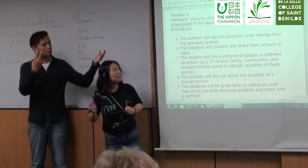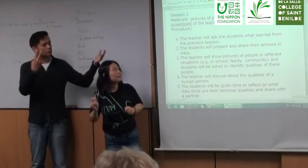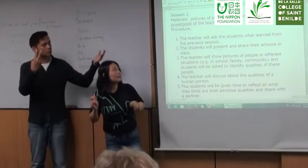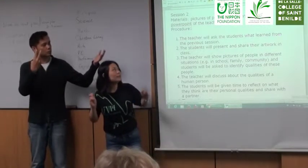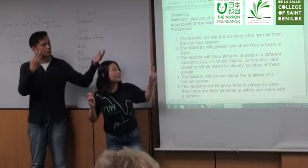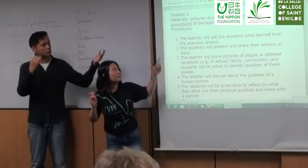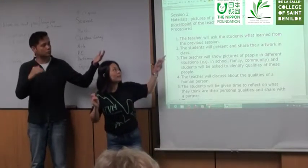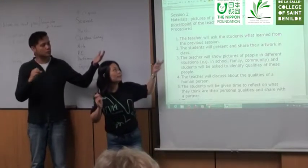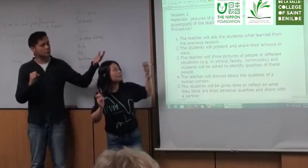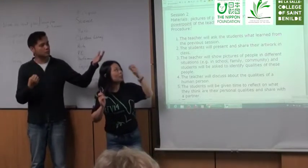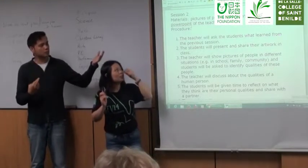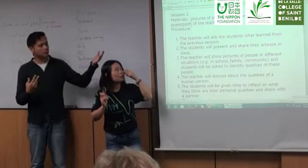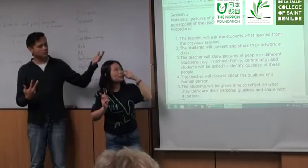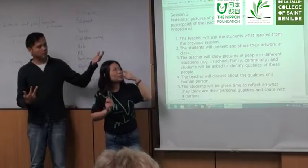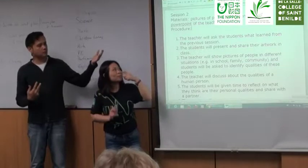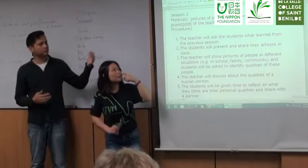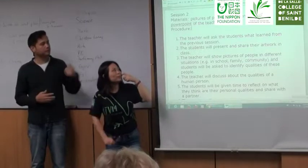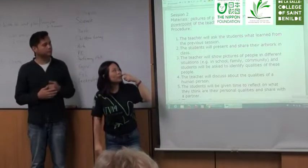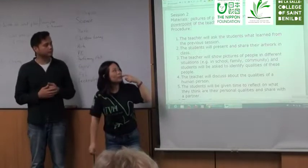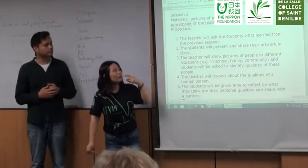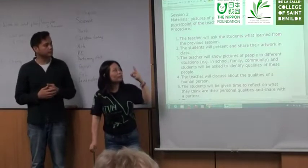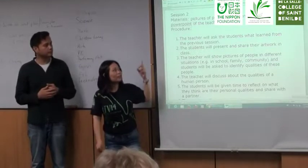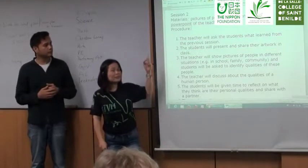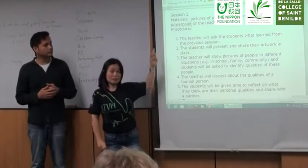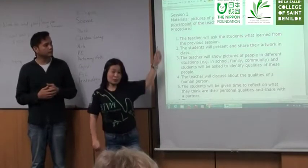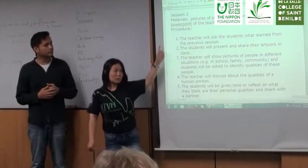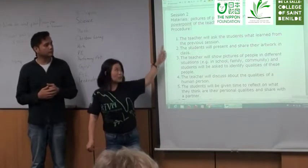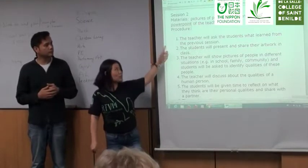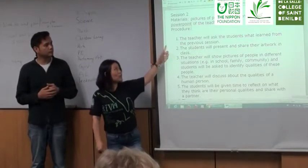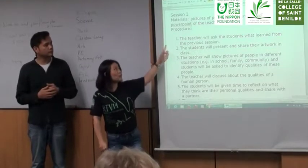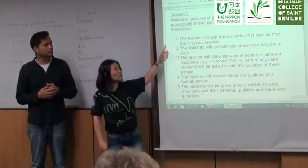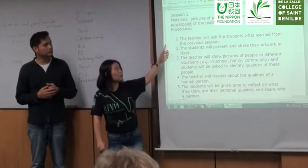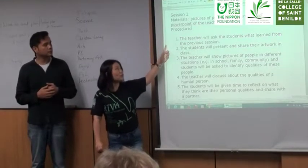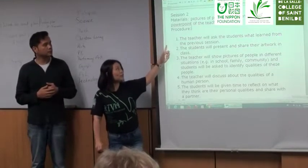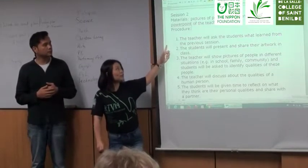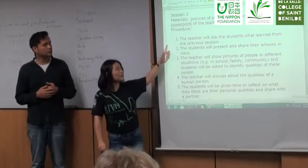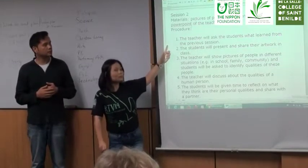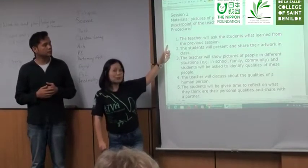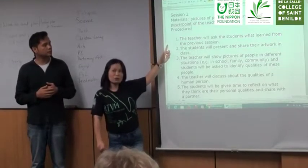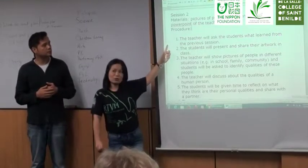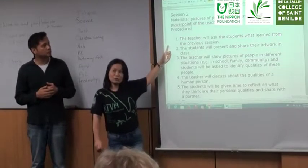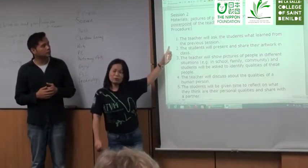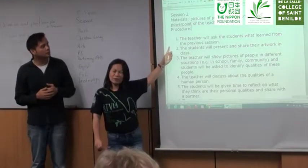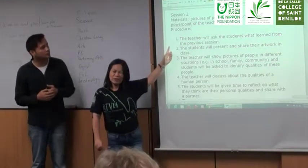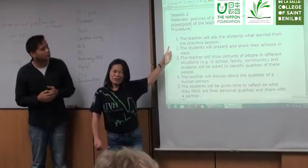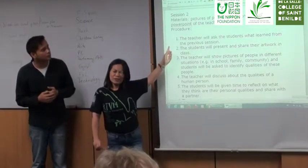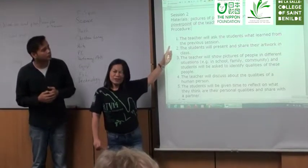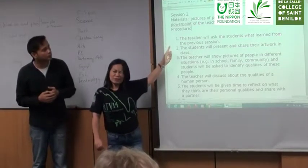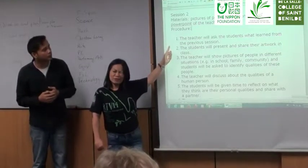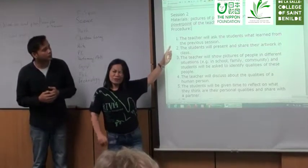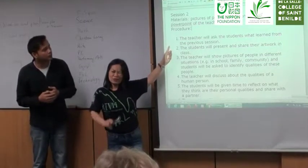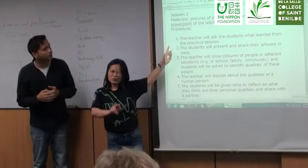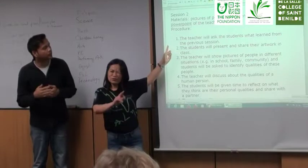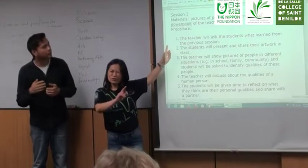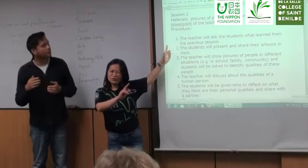Our materials, pictures of people in different situations because of